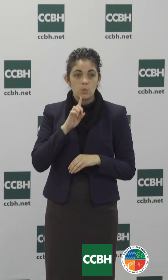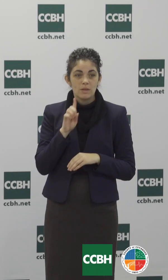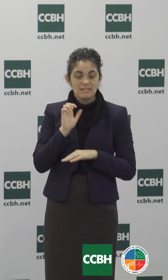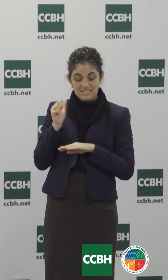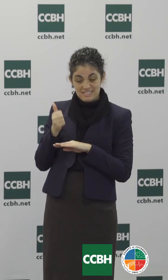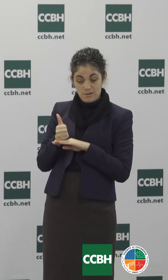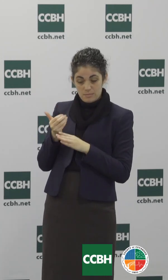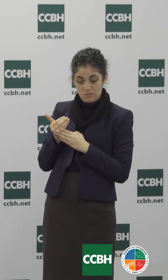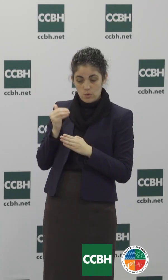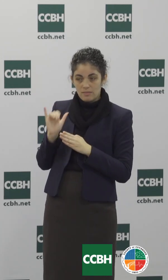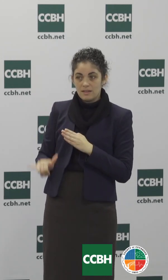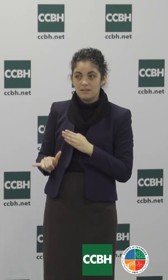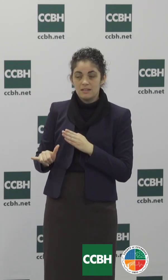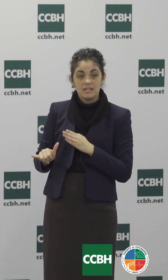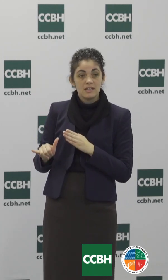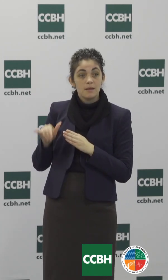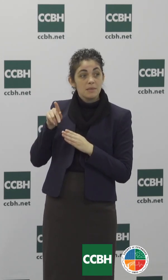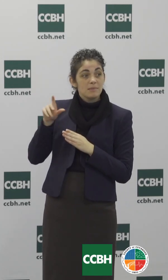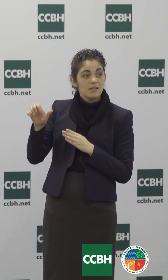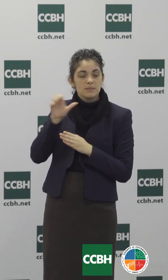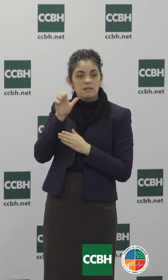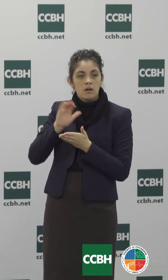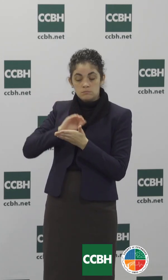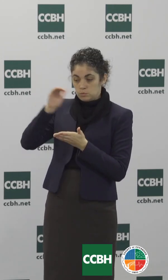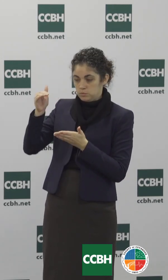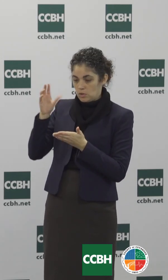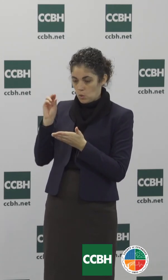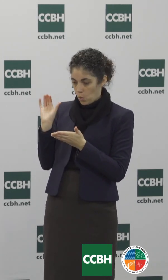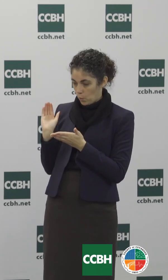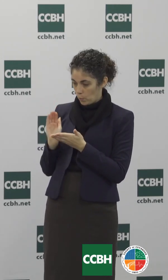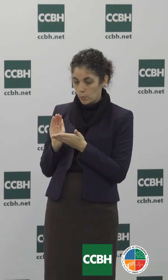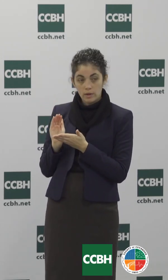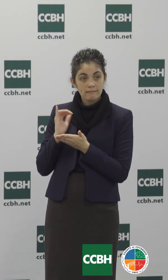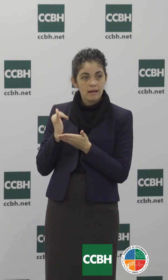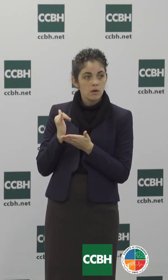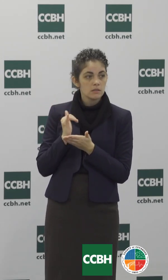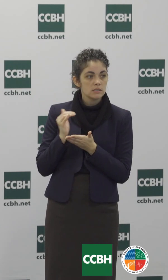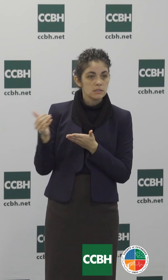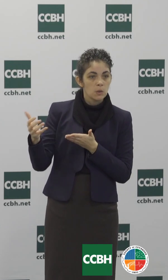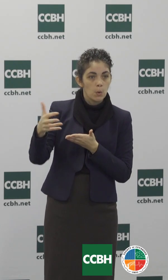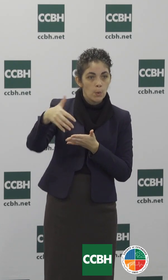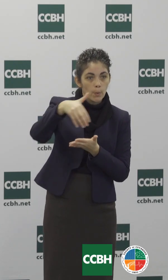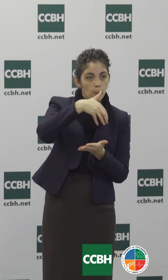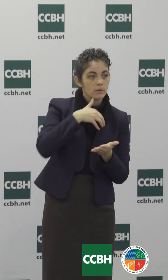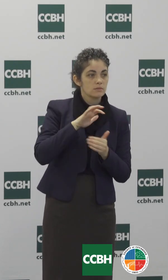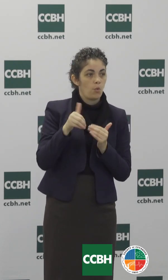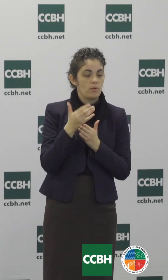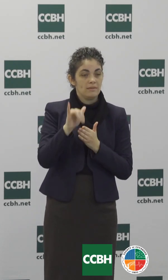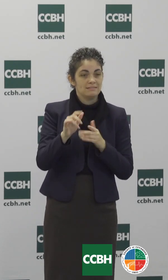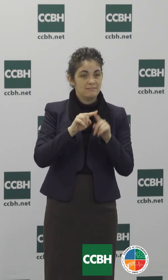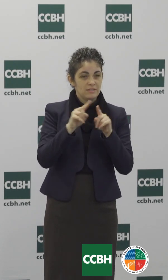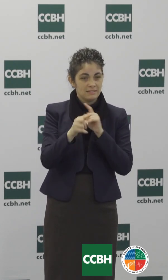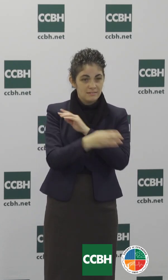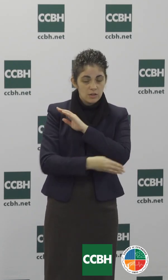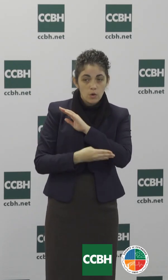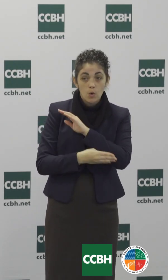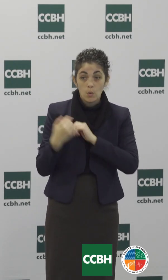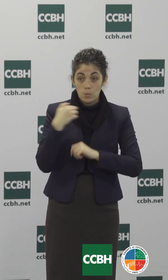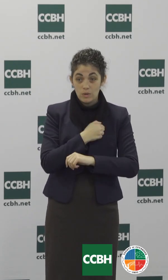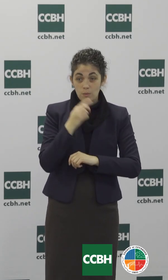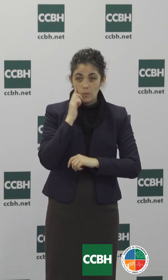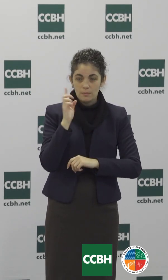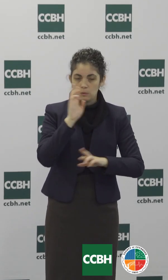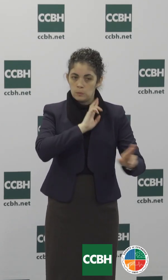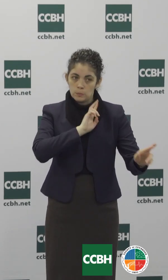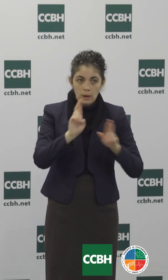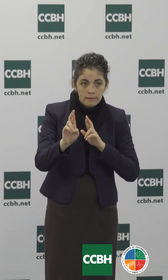strategic stockpile was not sufficient to provide the protective equipment people needed throughout the county. So we will be